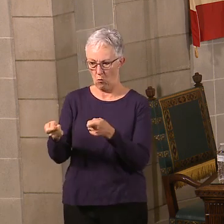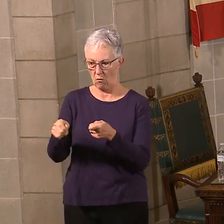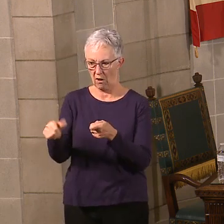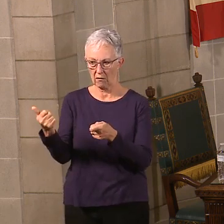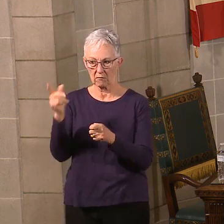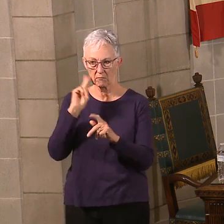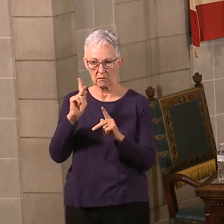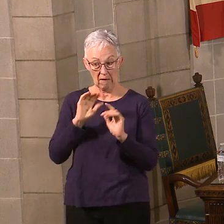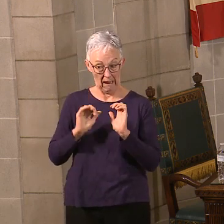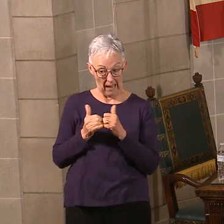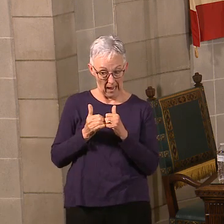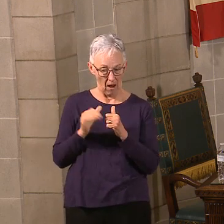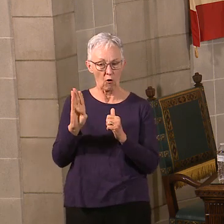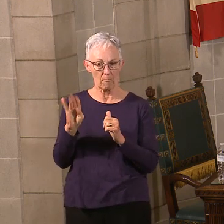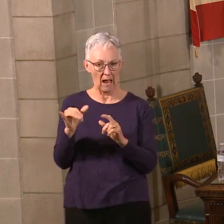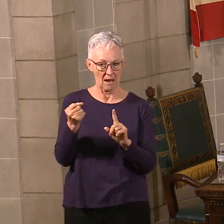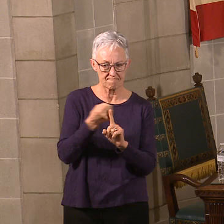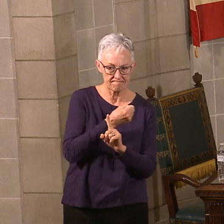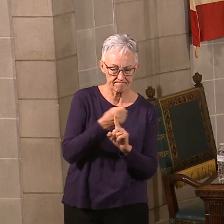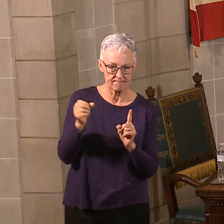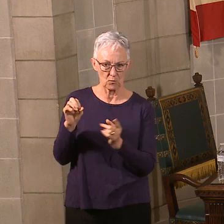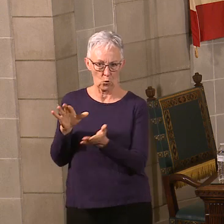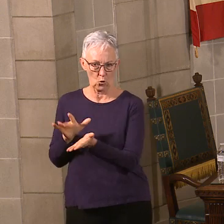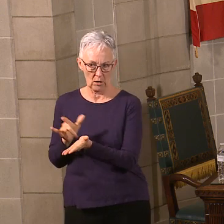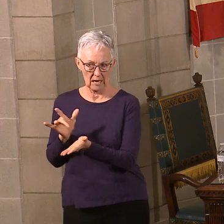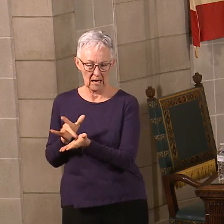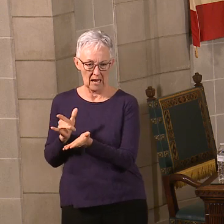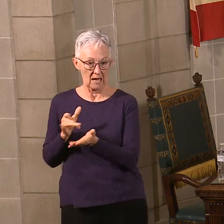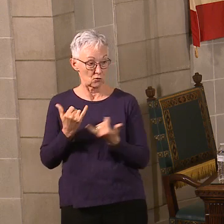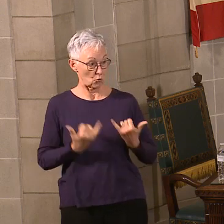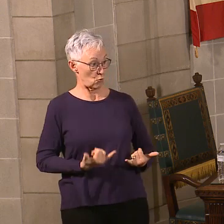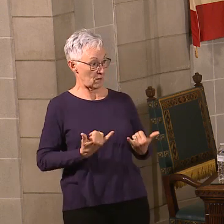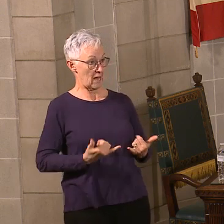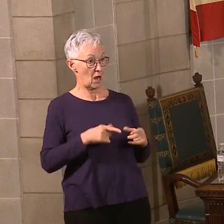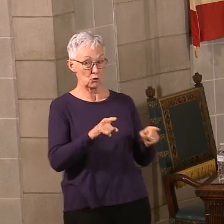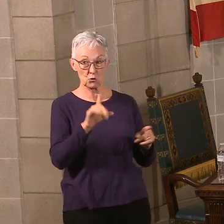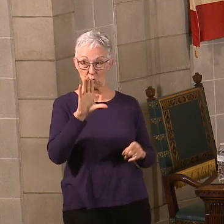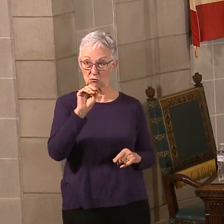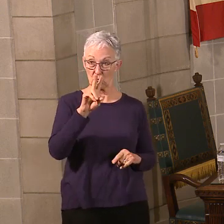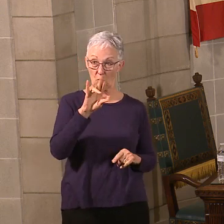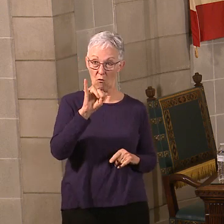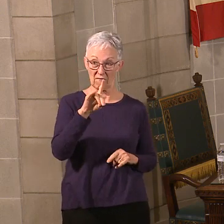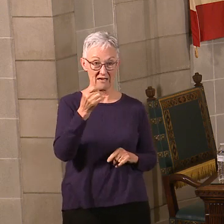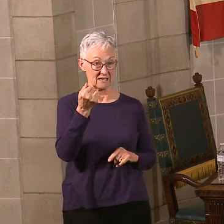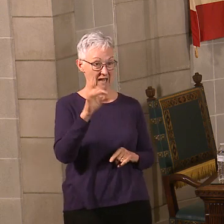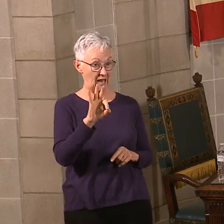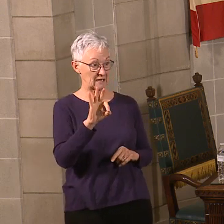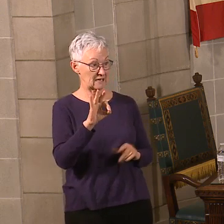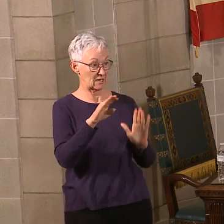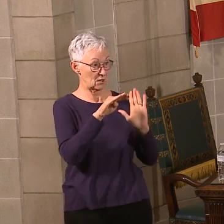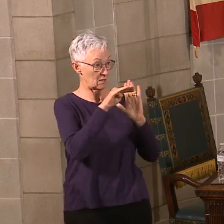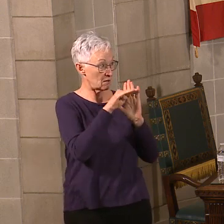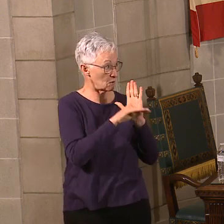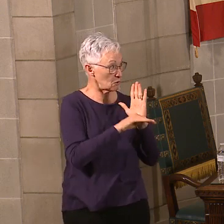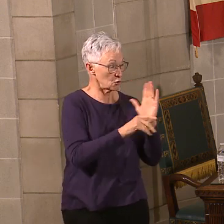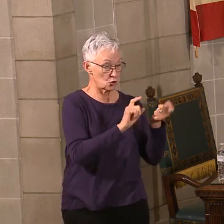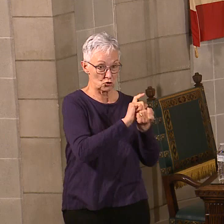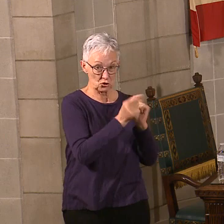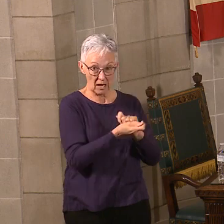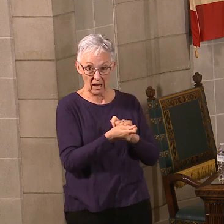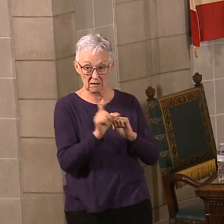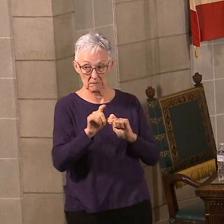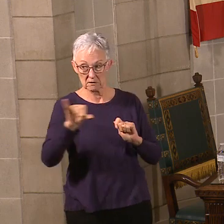stressful situations to gain even more control. One primary tactic that is used to control victims